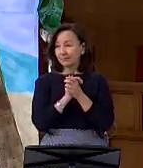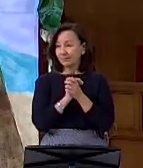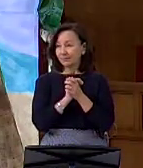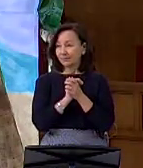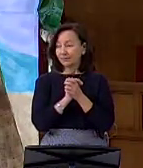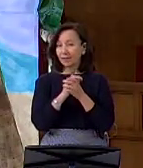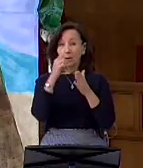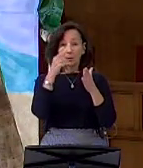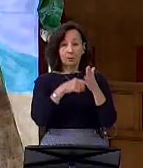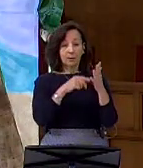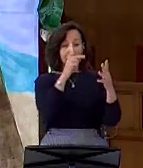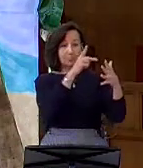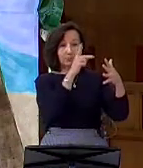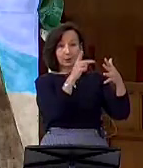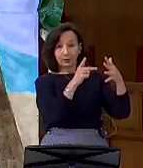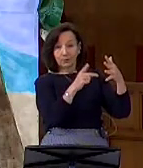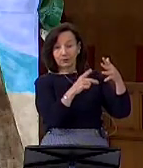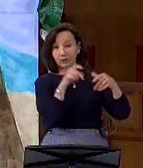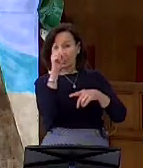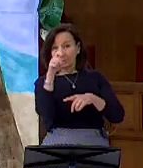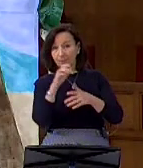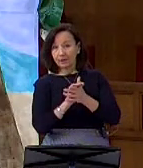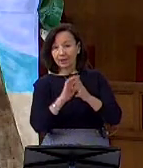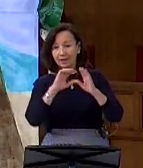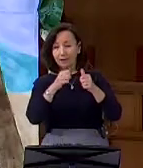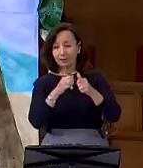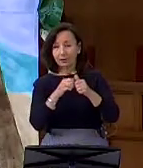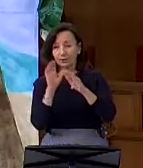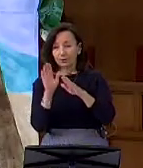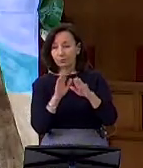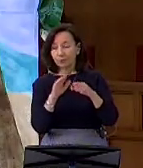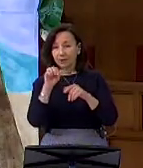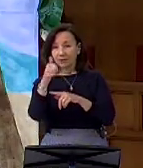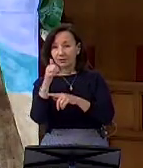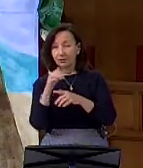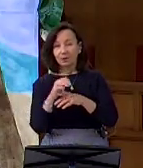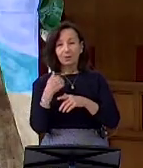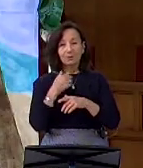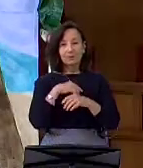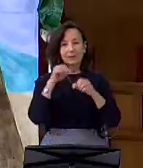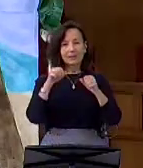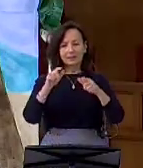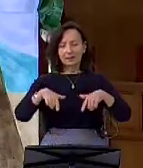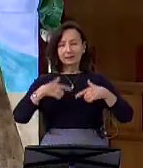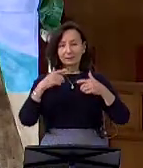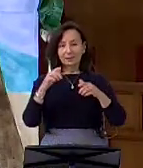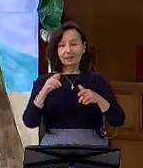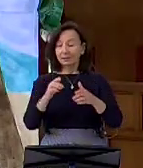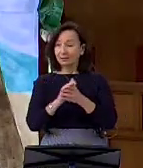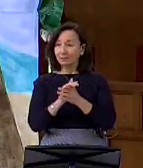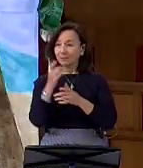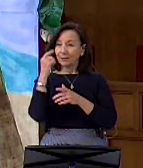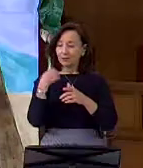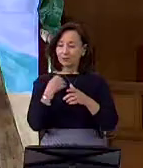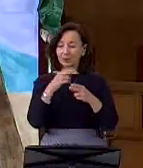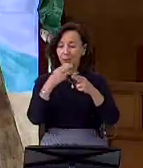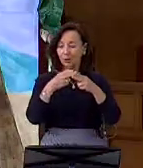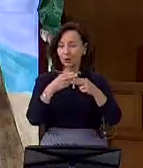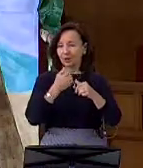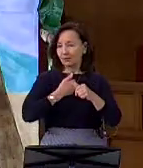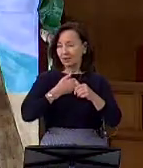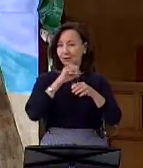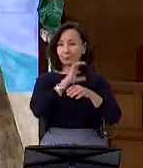what our priorities should be, how we should treat others. We can live our lives thinking that because we call ourselves